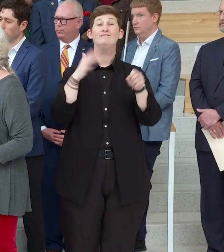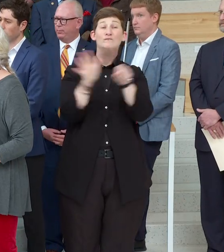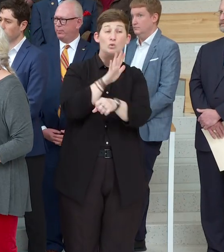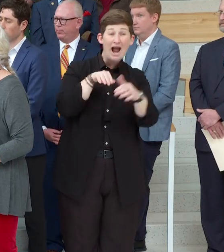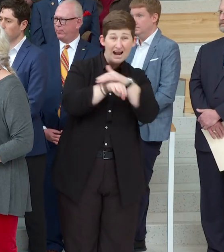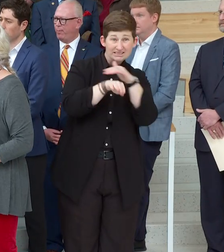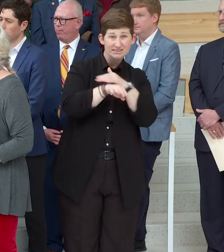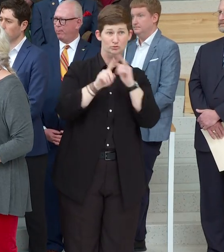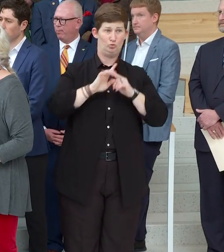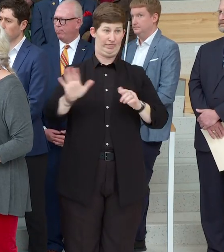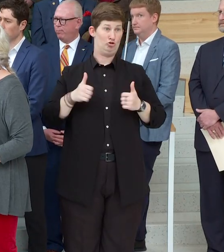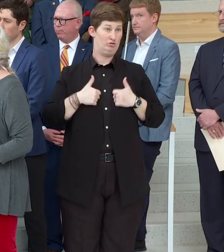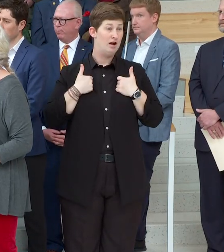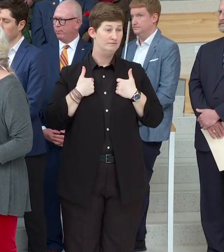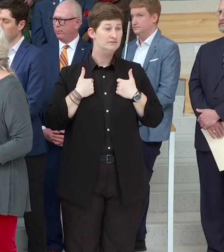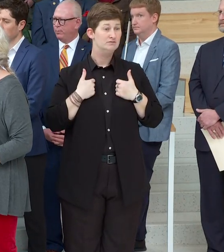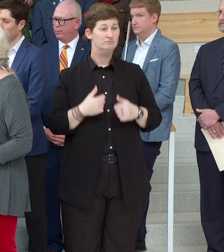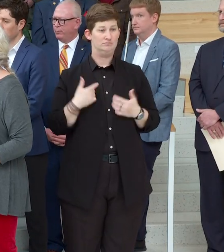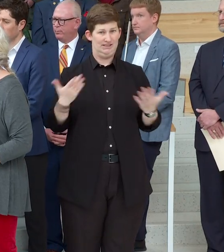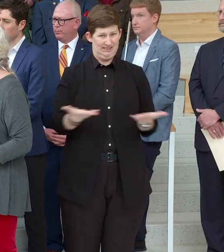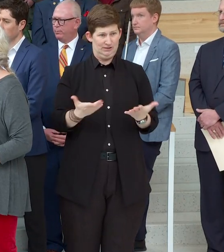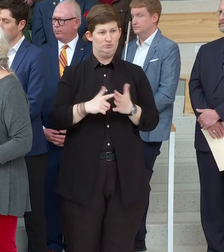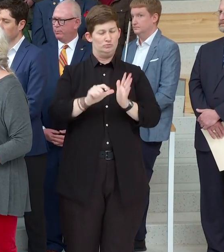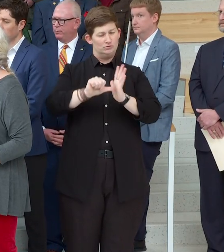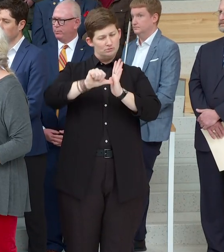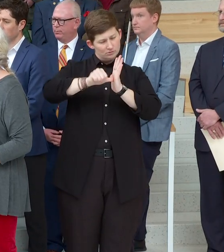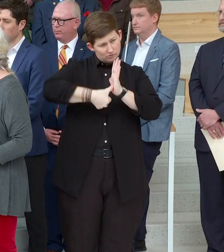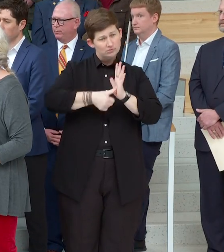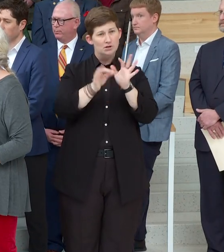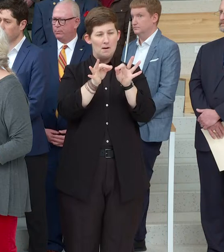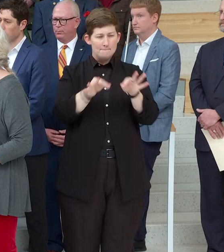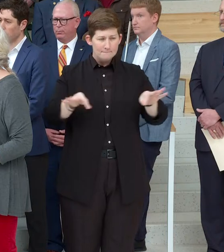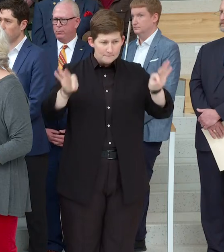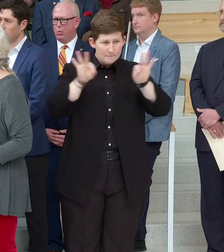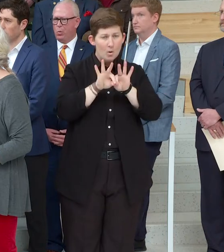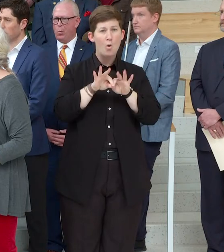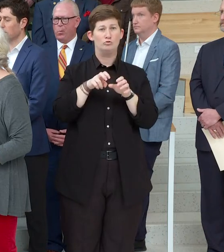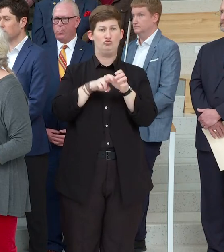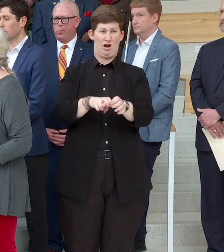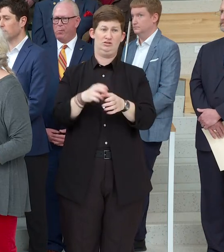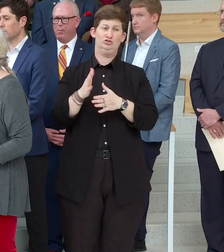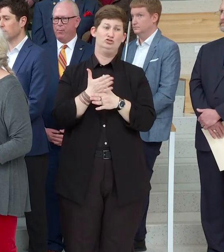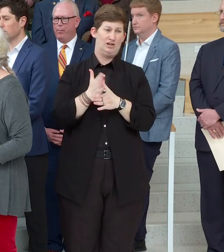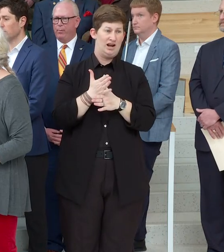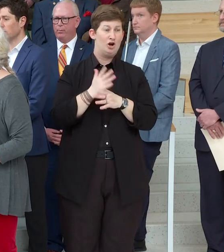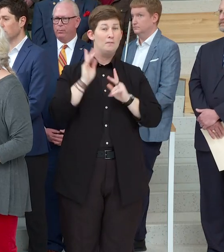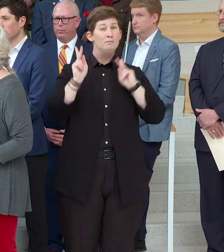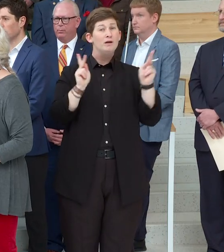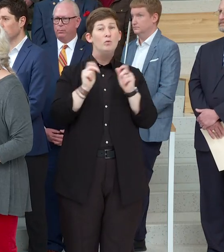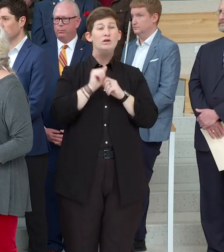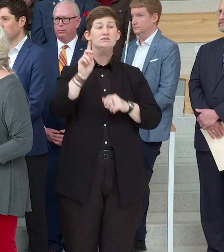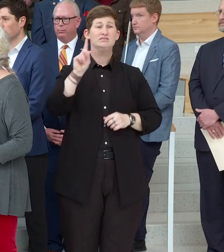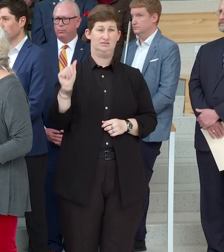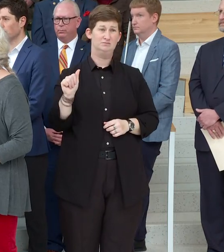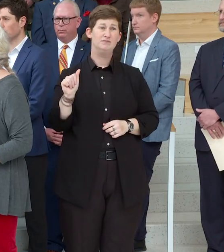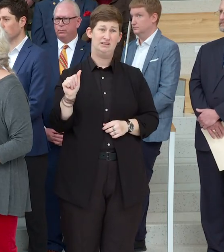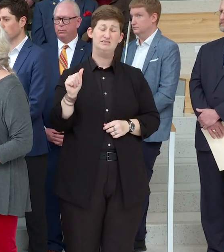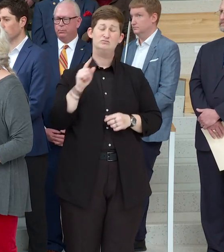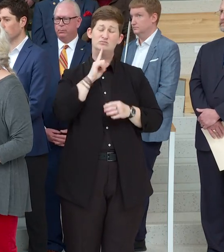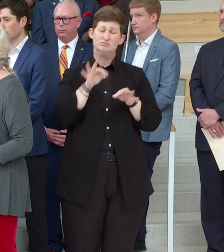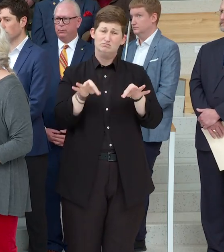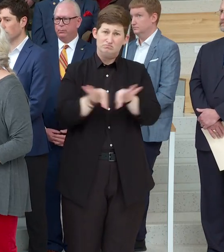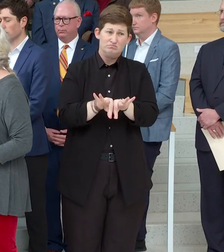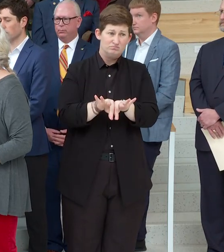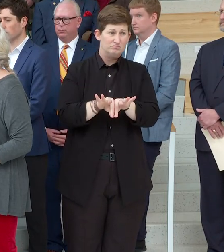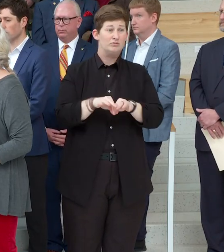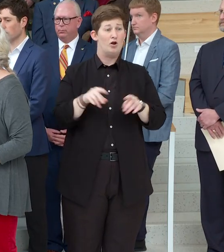to express the importance of transportation network companies for folks with disabilities in Minnesota. However, we also want